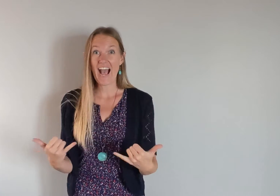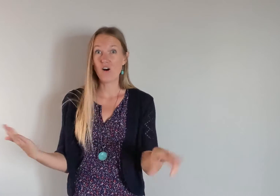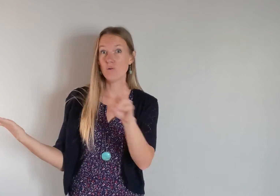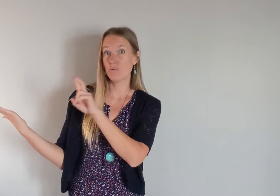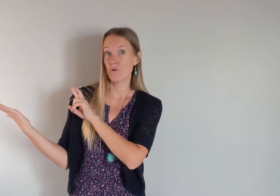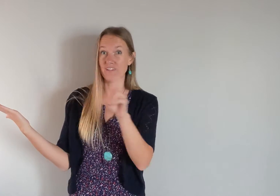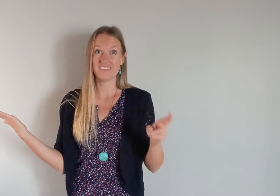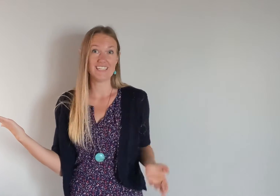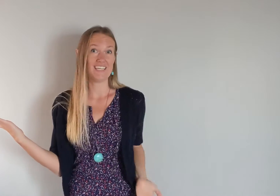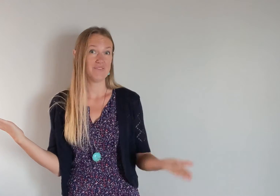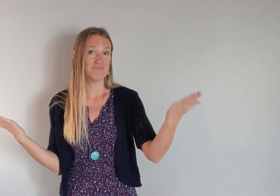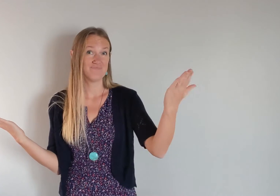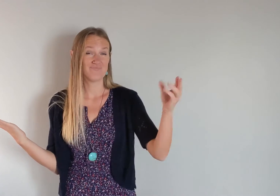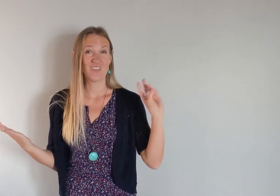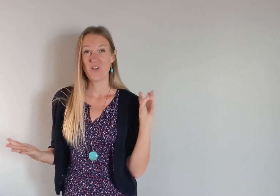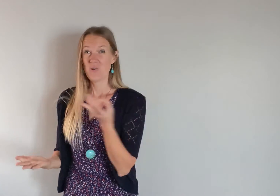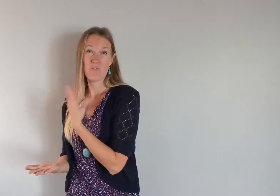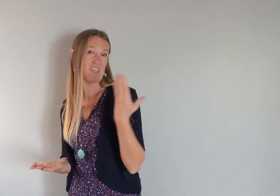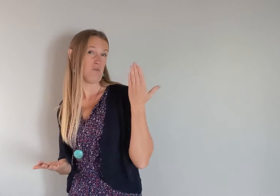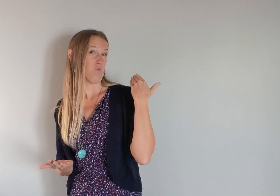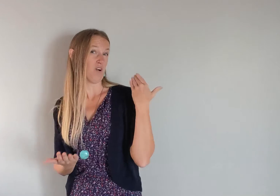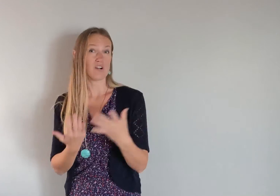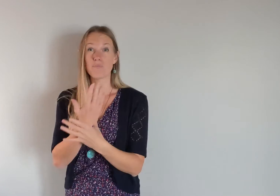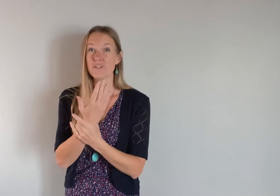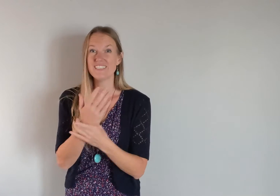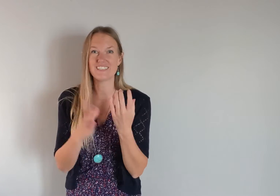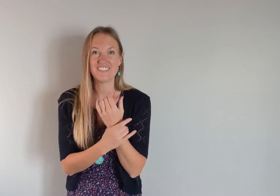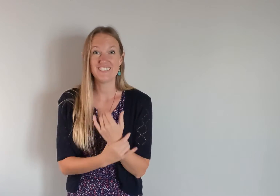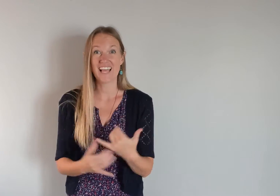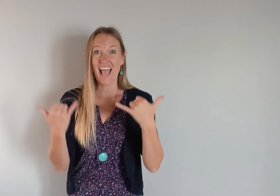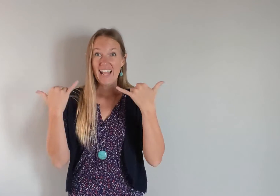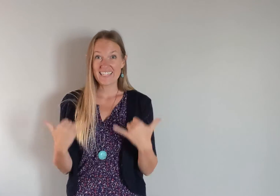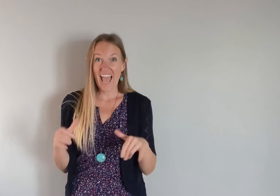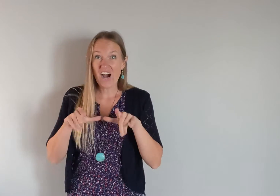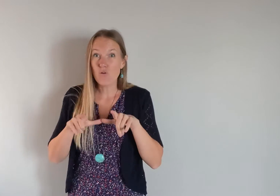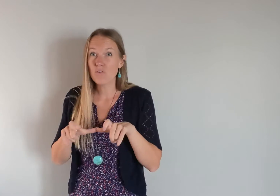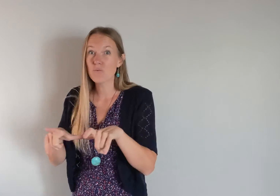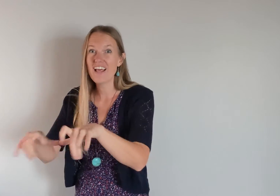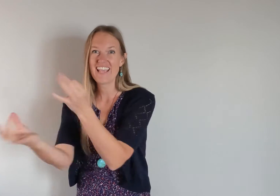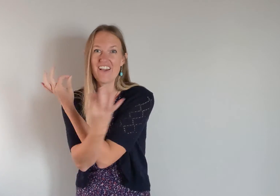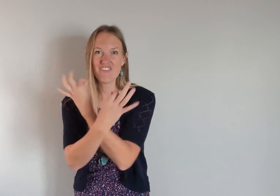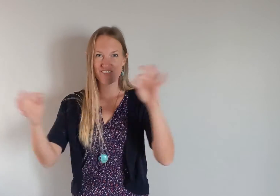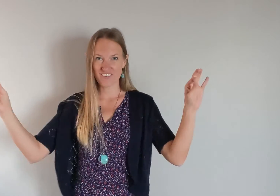Now we're royalty. We were prisoners. Now we're running